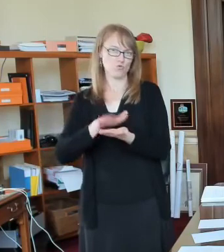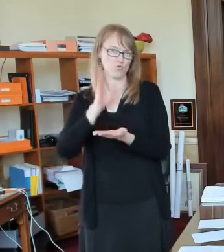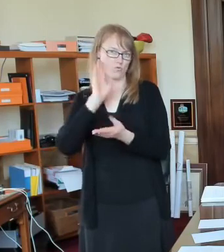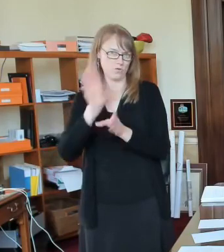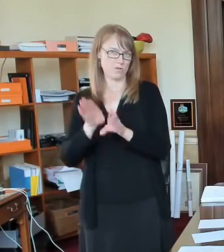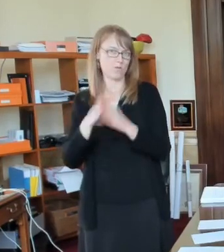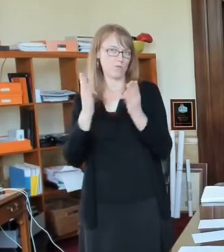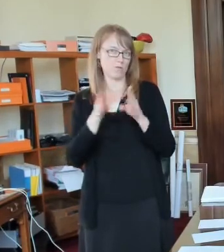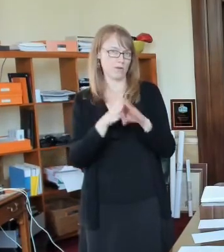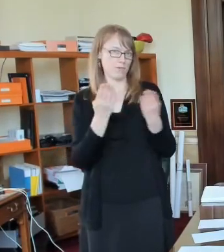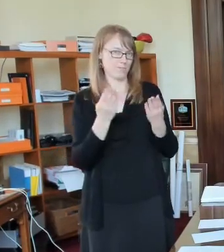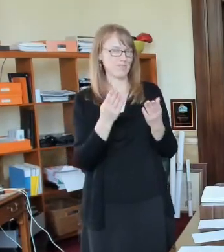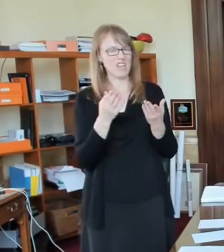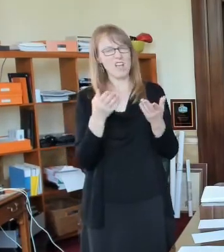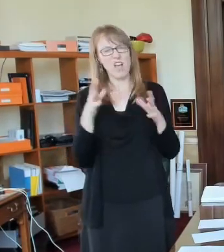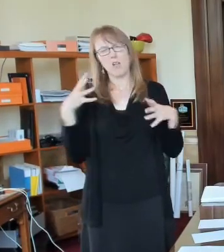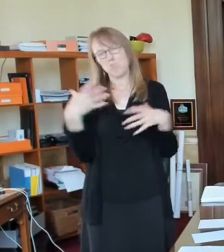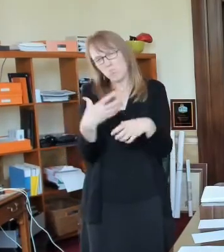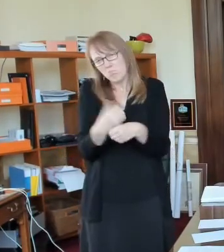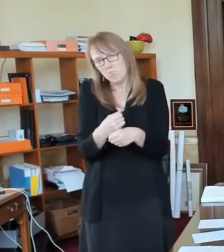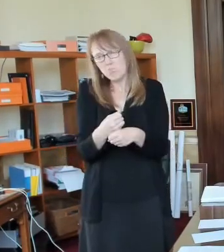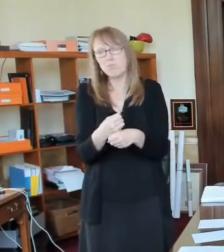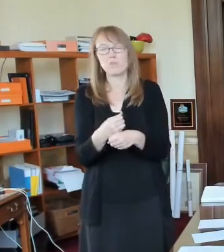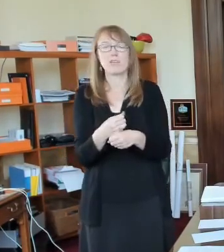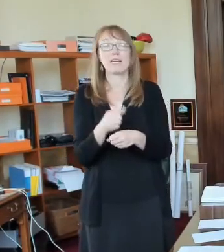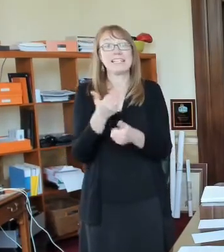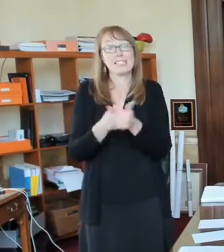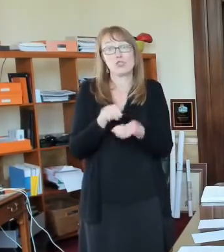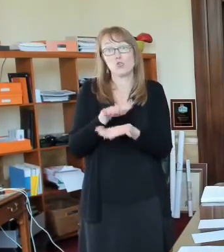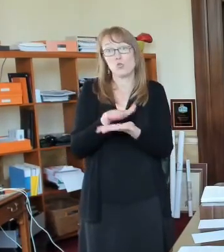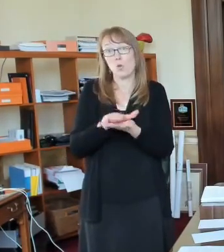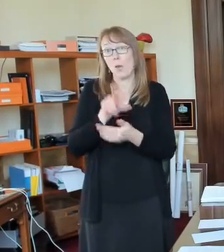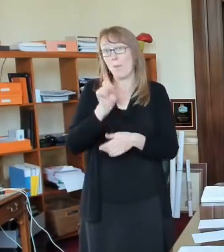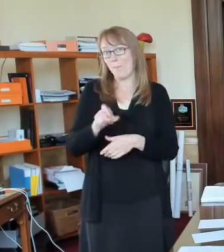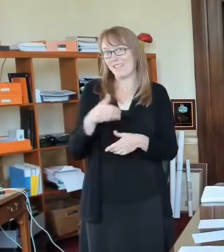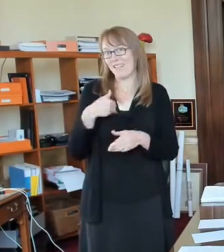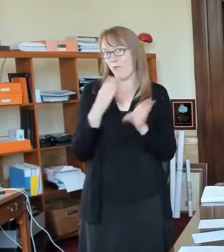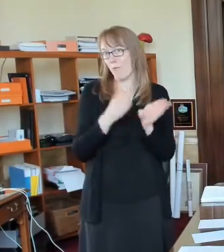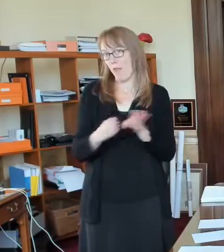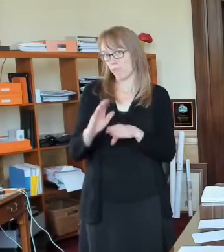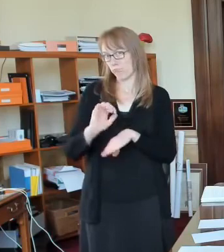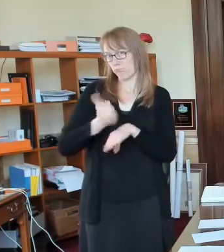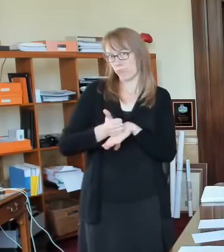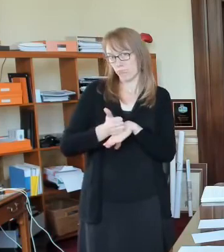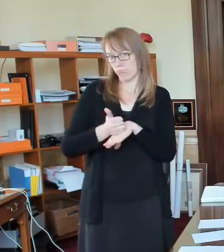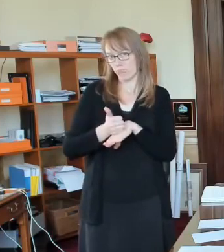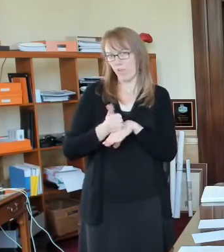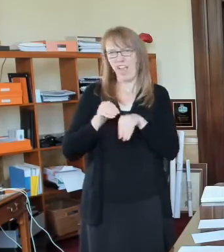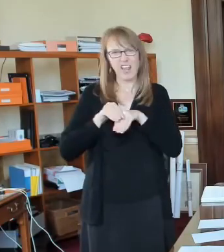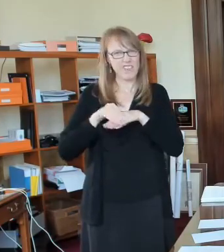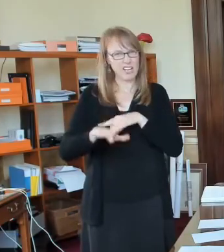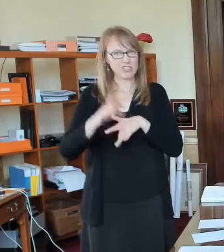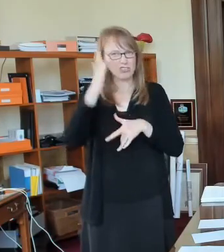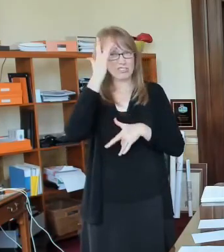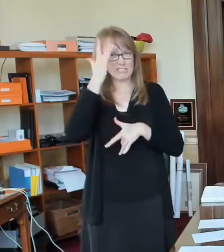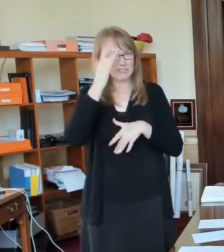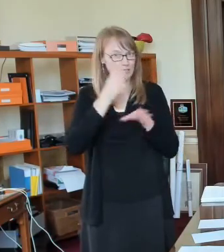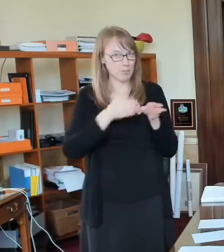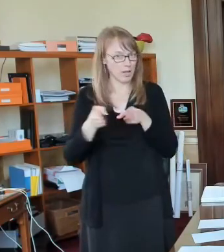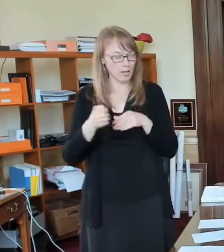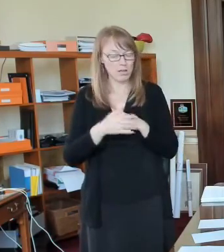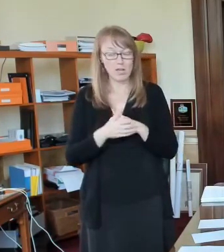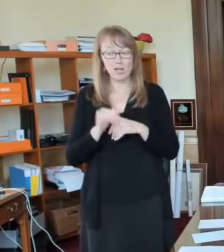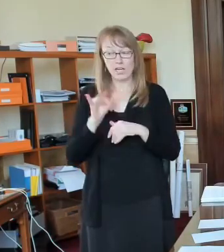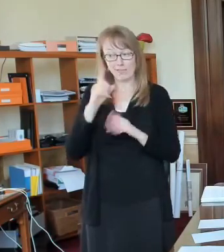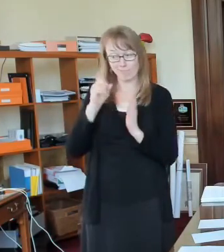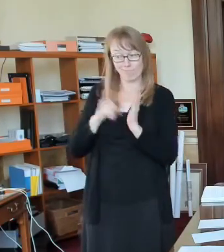a nutshell, an infectious disease plan, and have protocols in place for when someone is sick, when